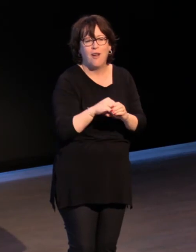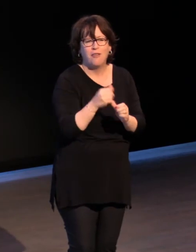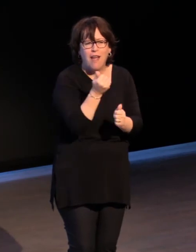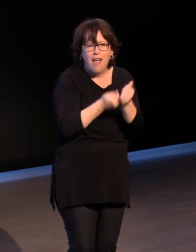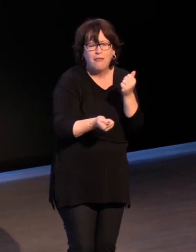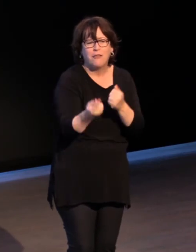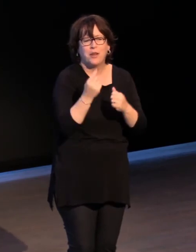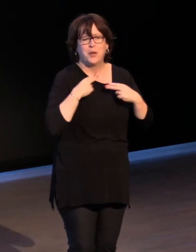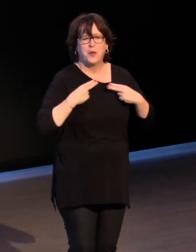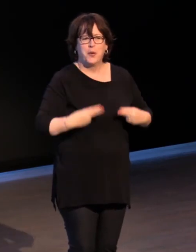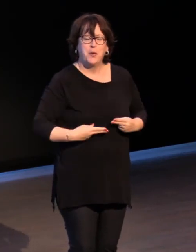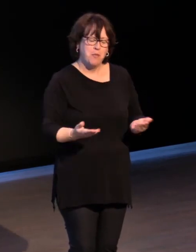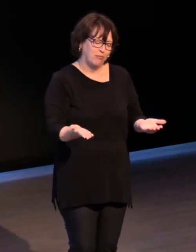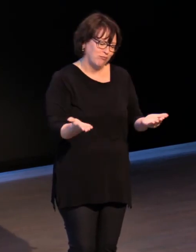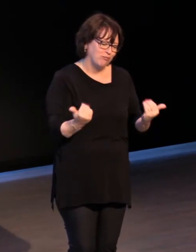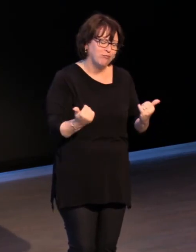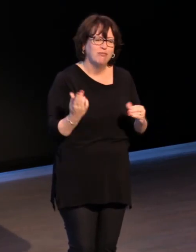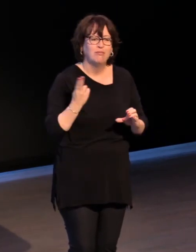human,